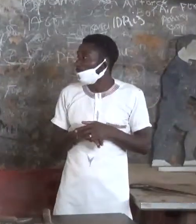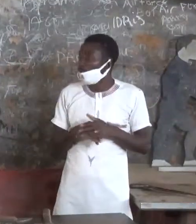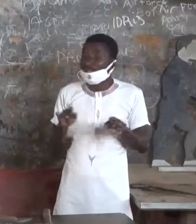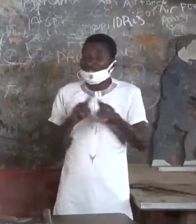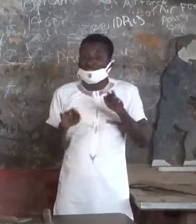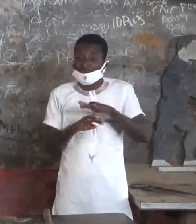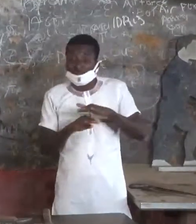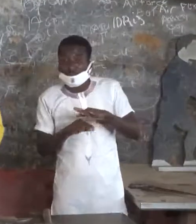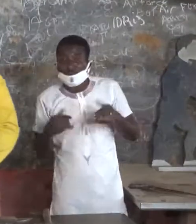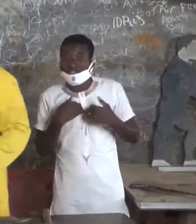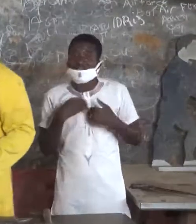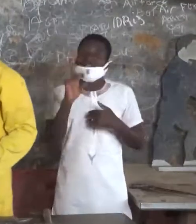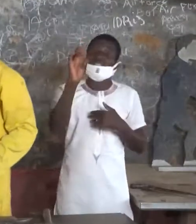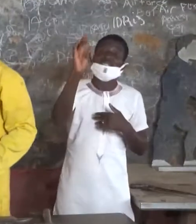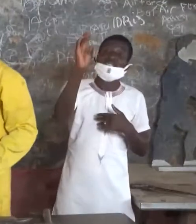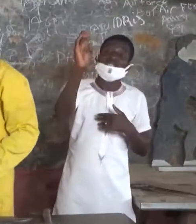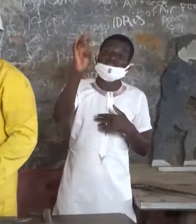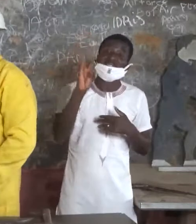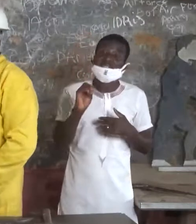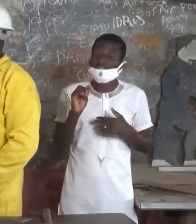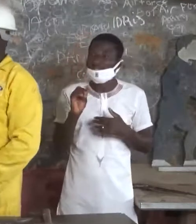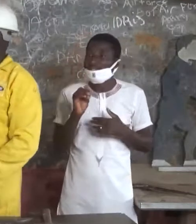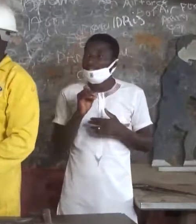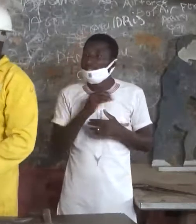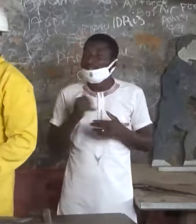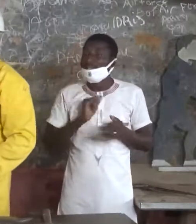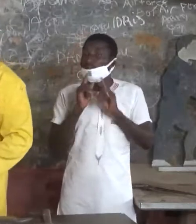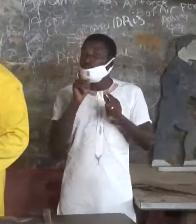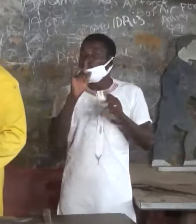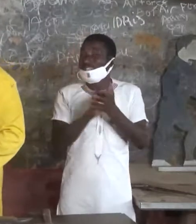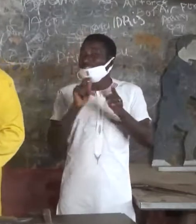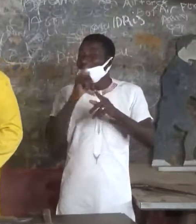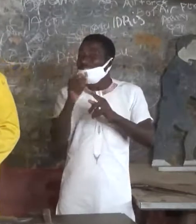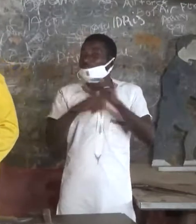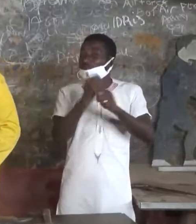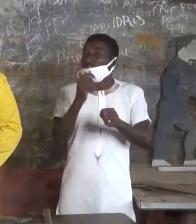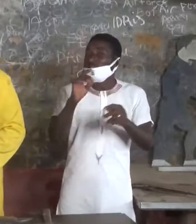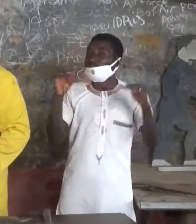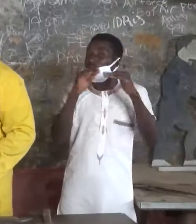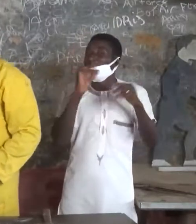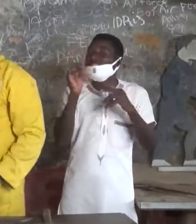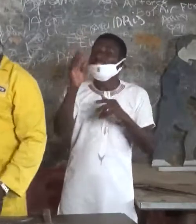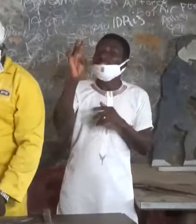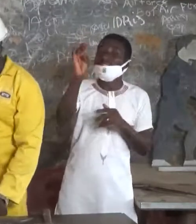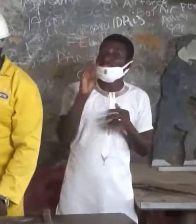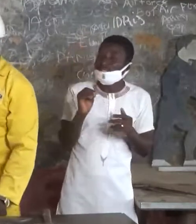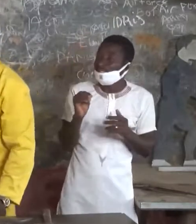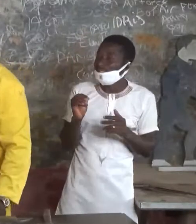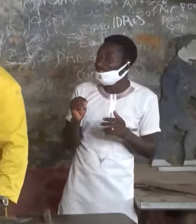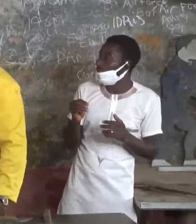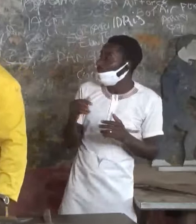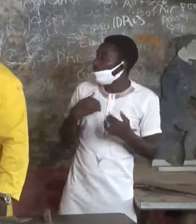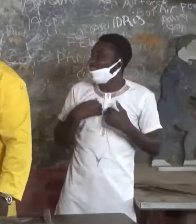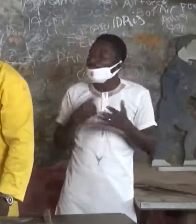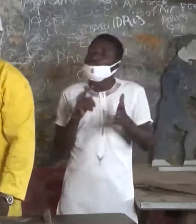at the bottom, we have 70, which I told you earlier on that the total measurement is 70. Now, we still have to